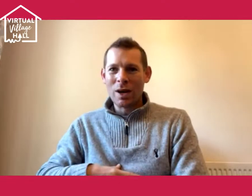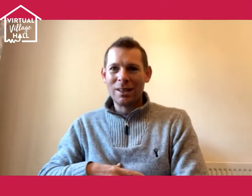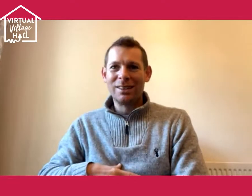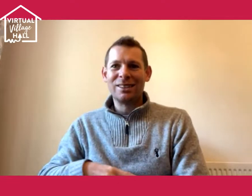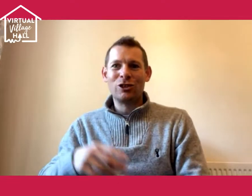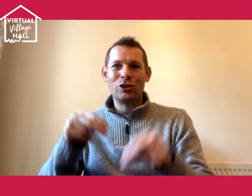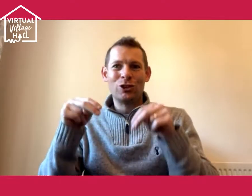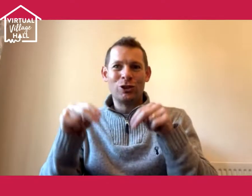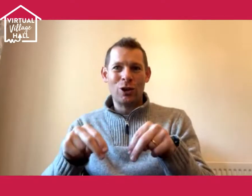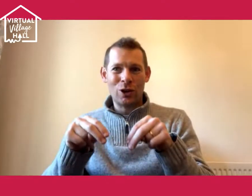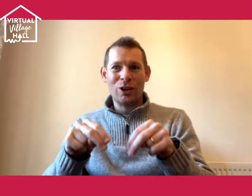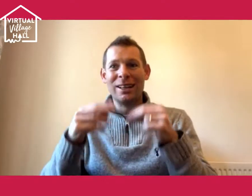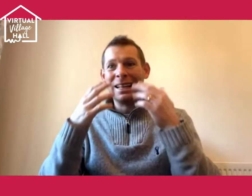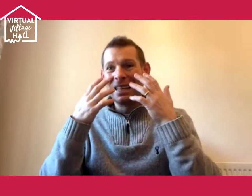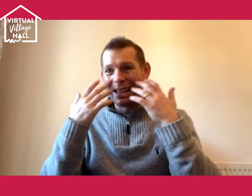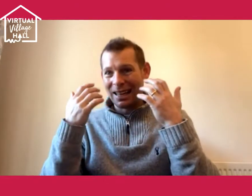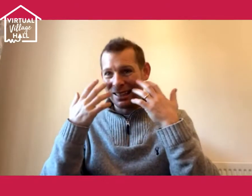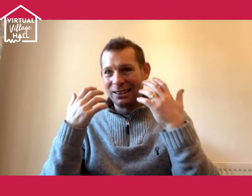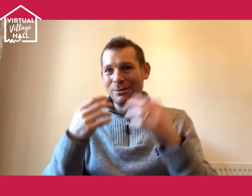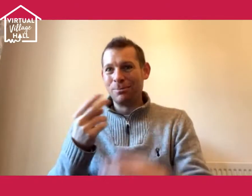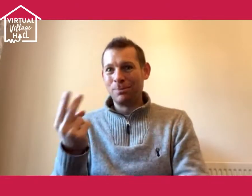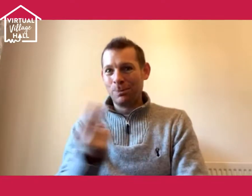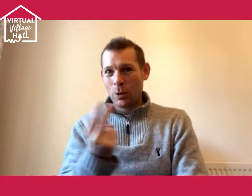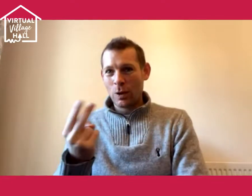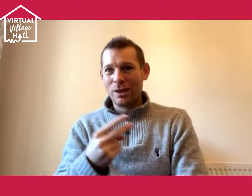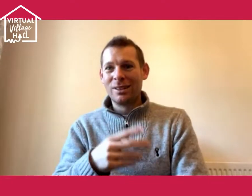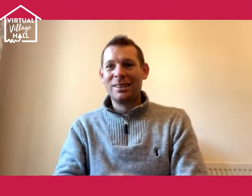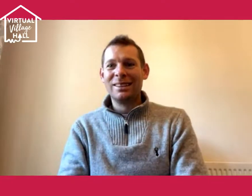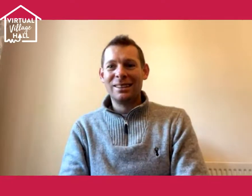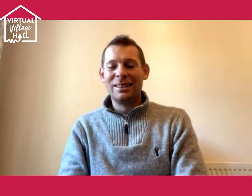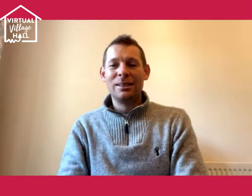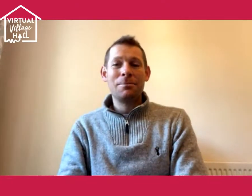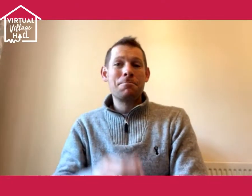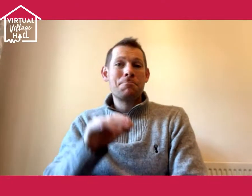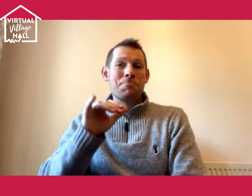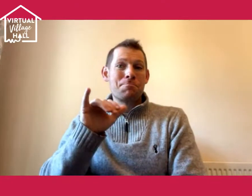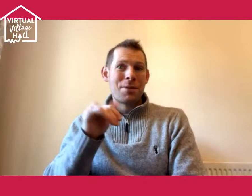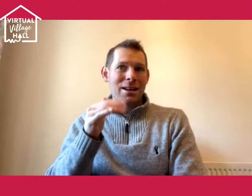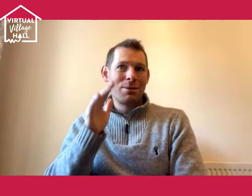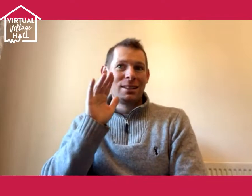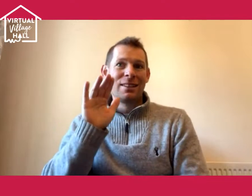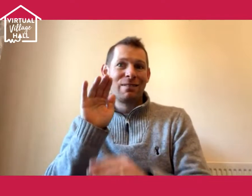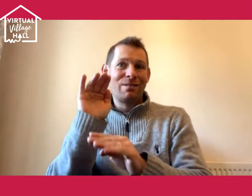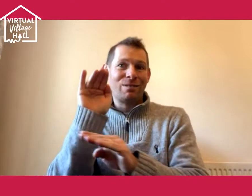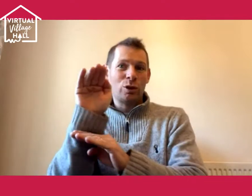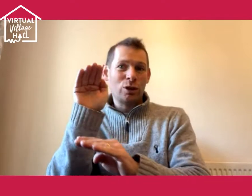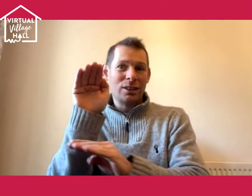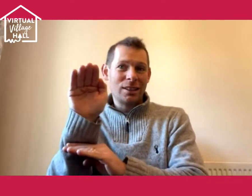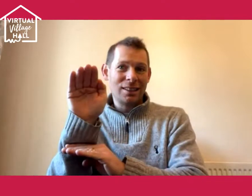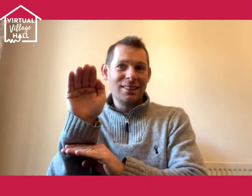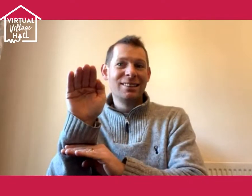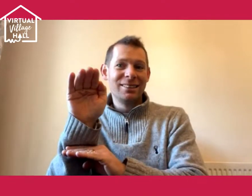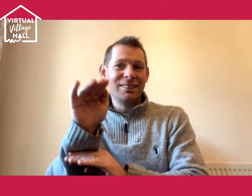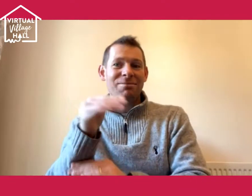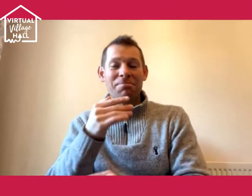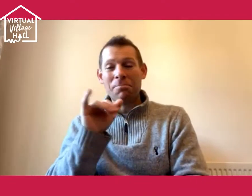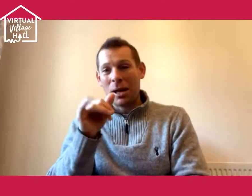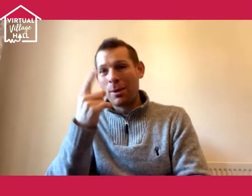me constantly for a pet, especially a dog, well, or a cat. They want both. Maybe in the future,